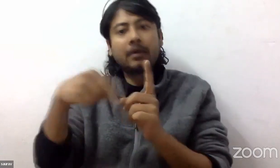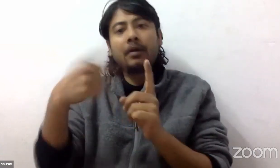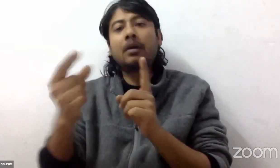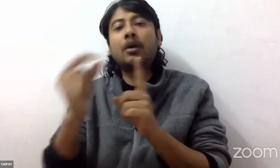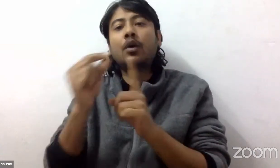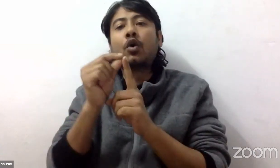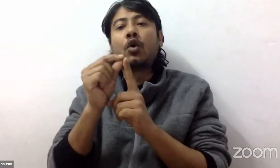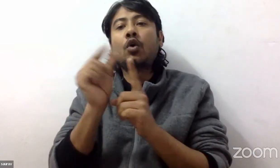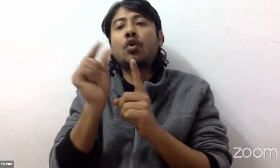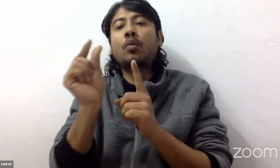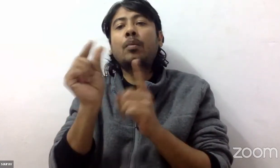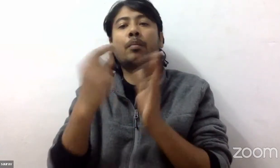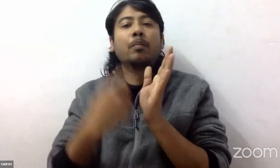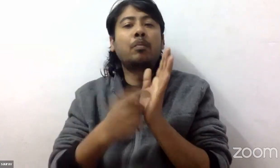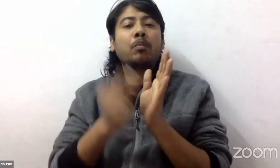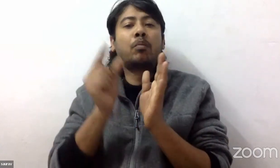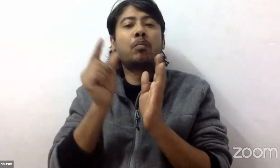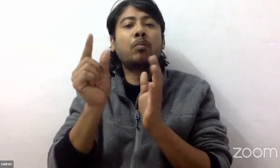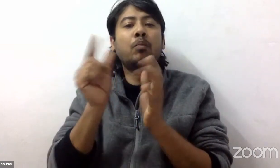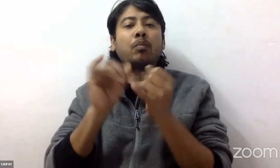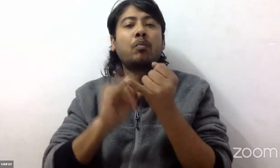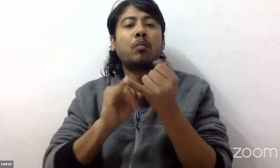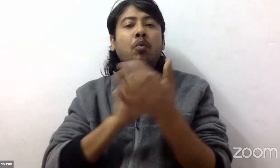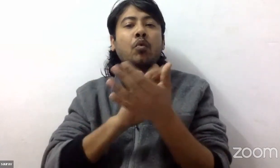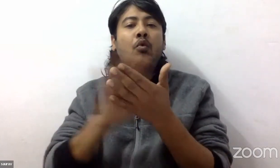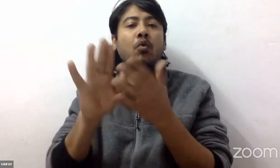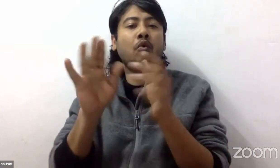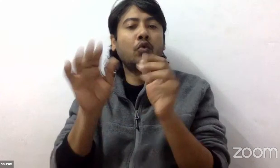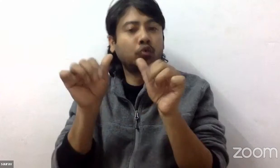face, everything represented a certain sin.